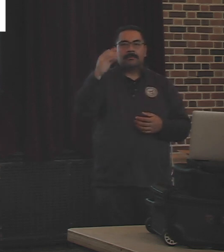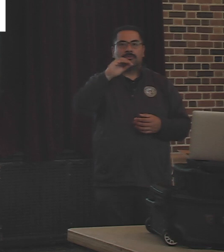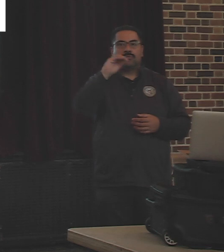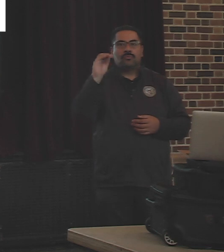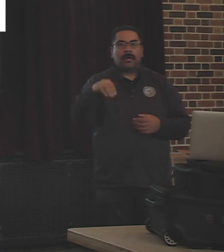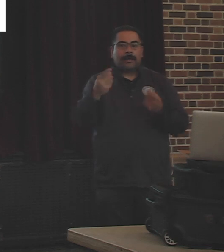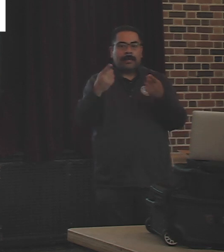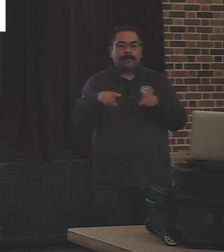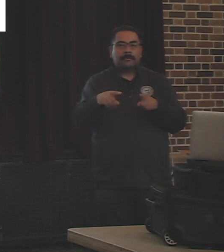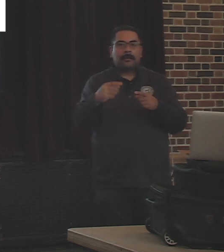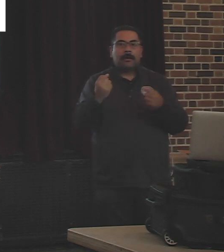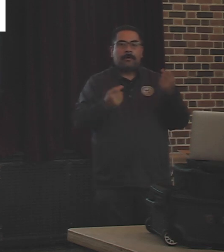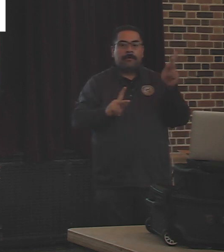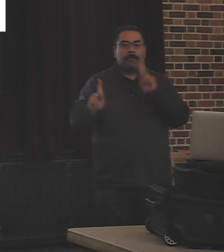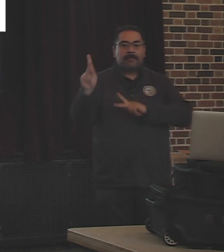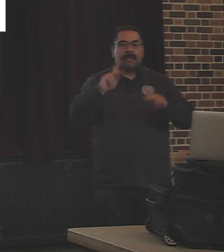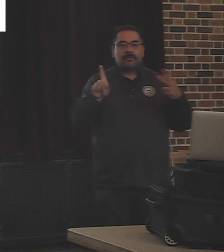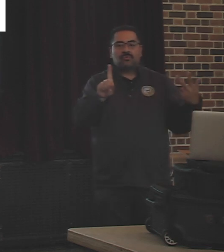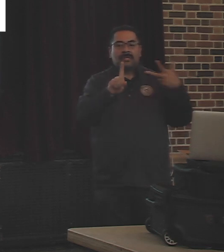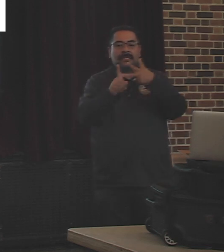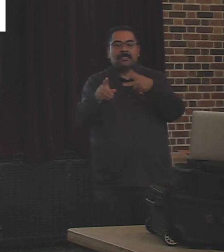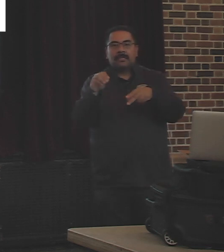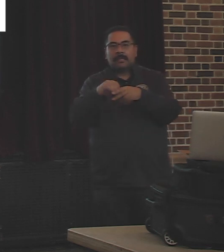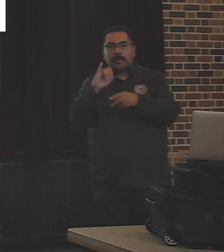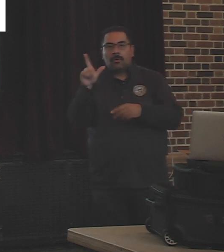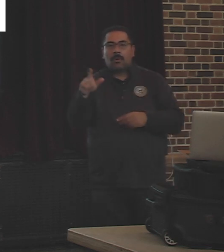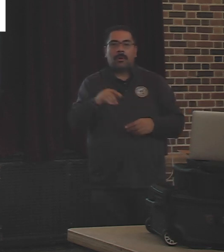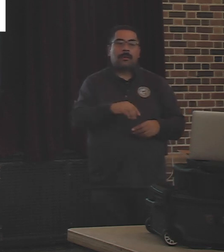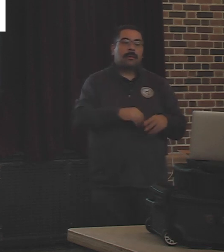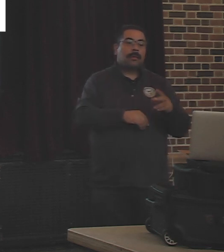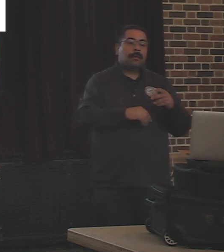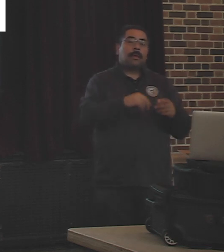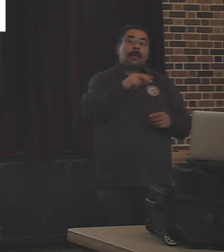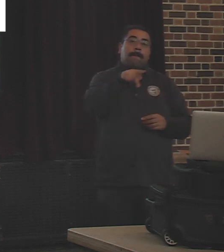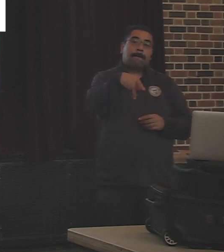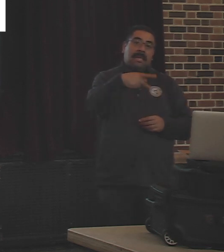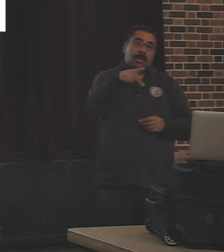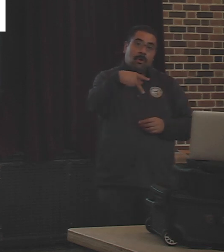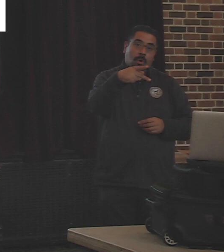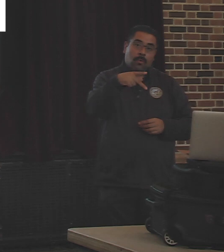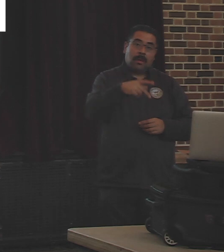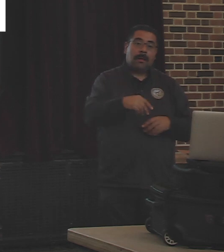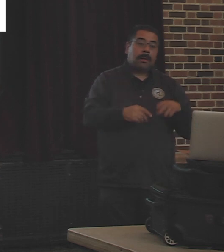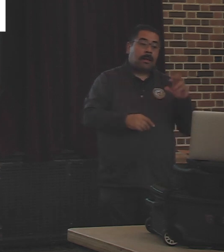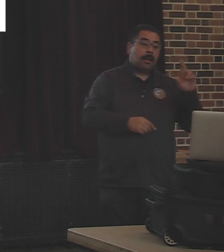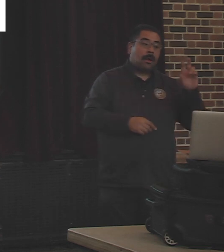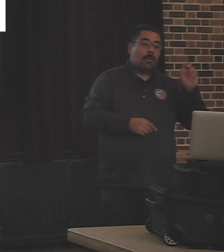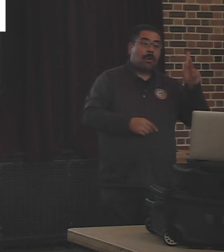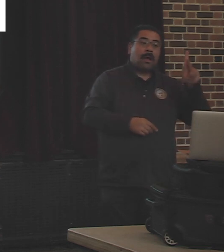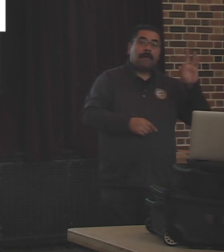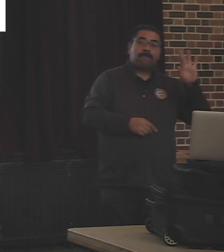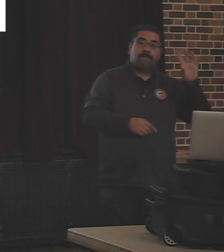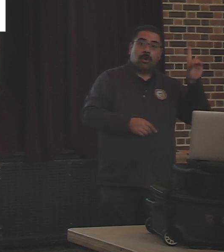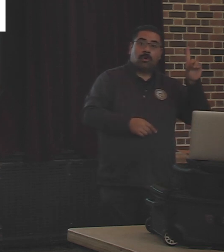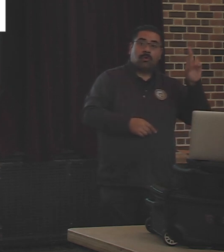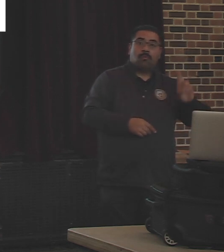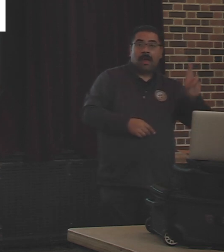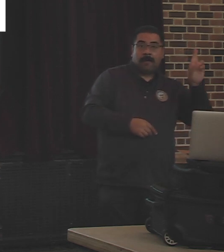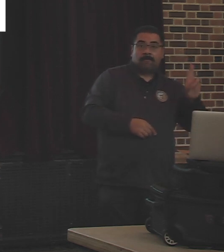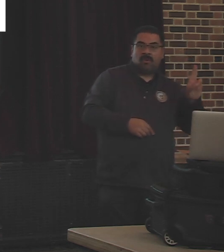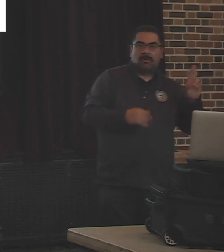in Illinois. Peoria and Rockford are the other 2 locations that are the next highest, in case you're